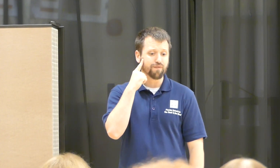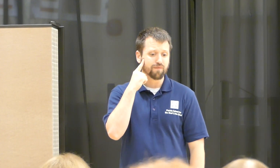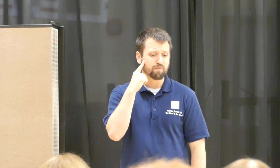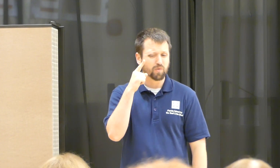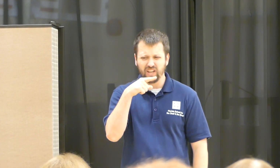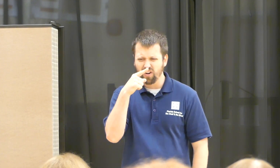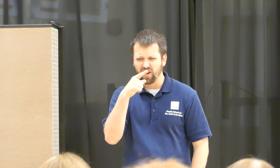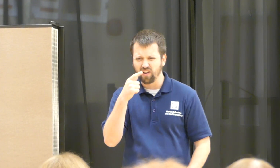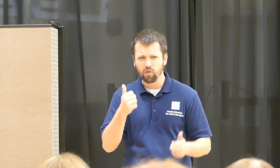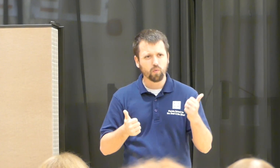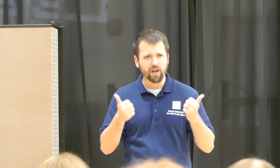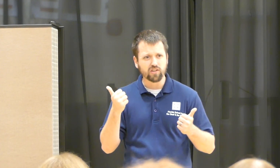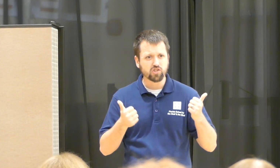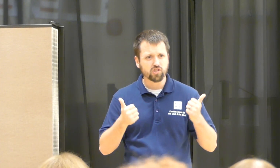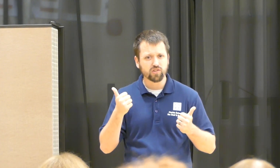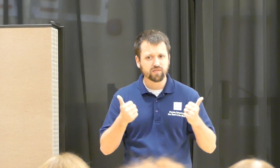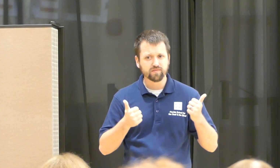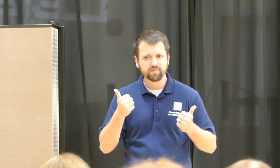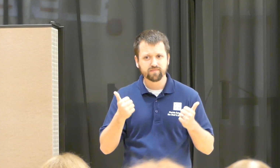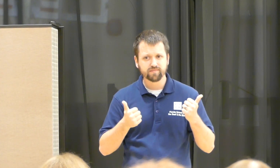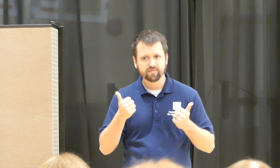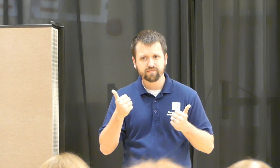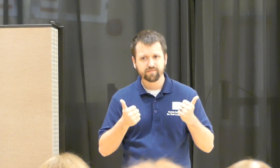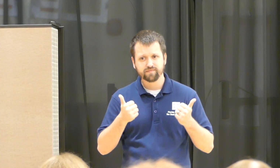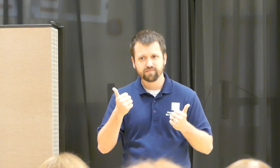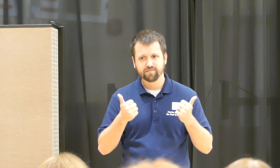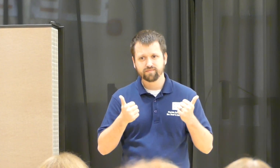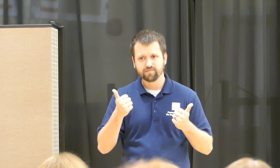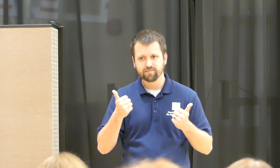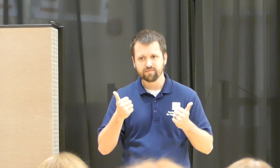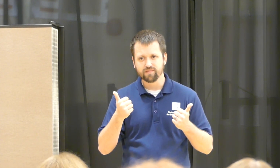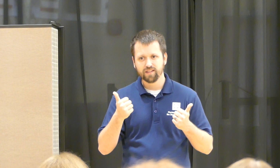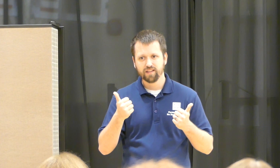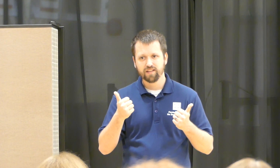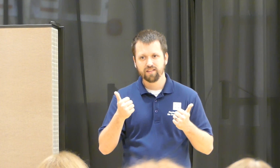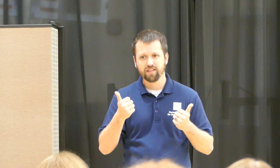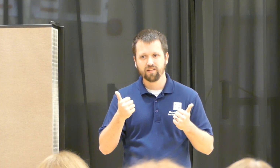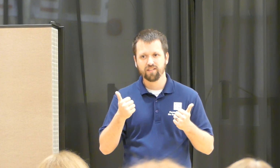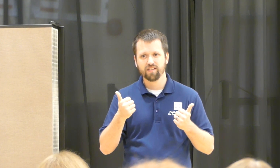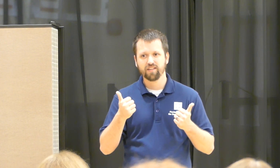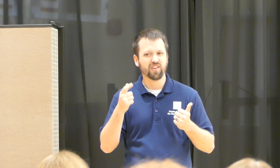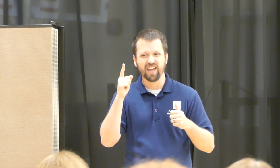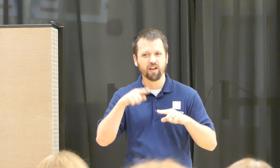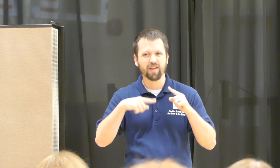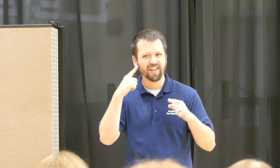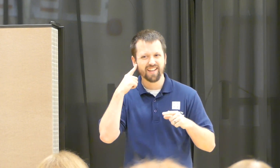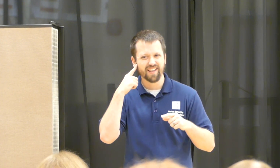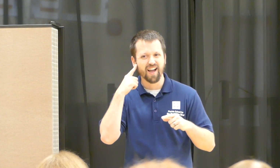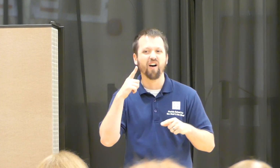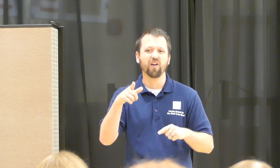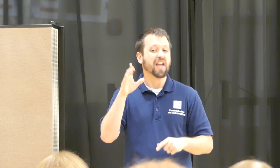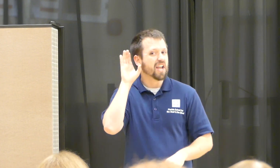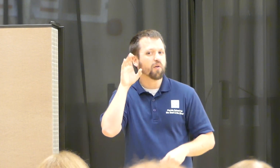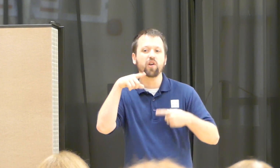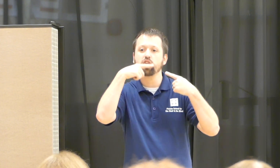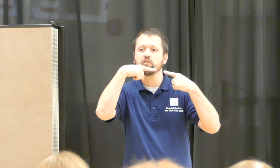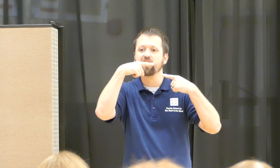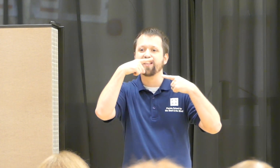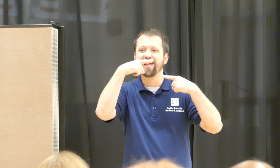hearing, which? Can't hear me? Oh, here, well, you need to not hear